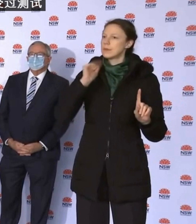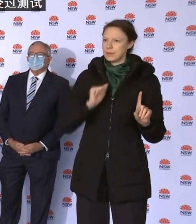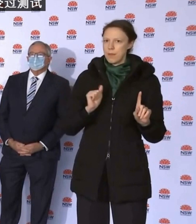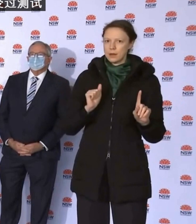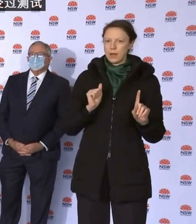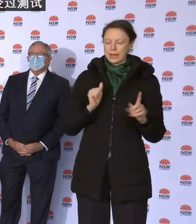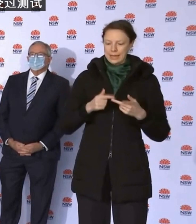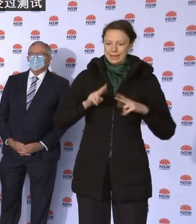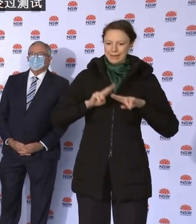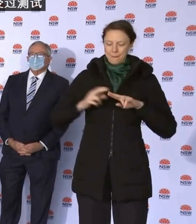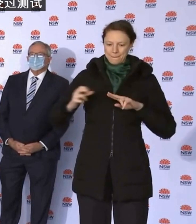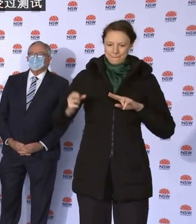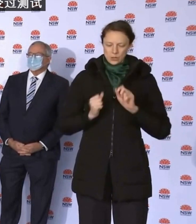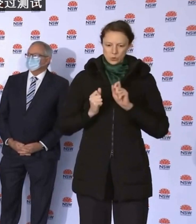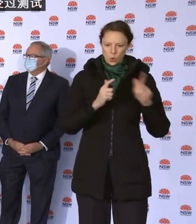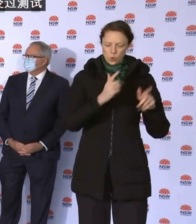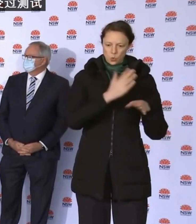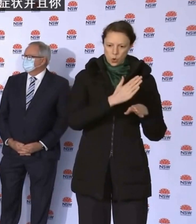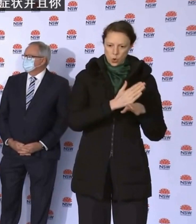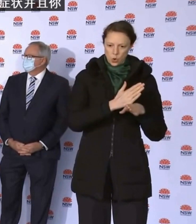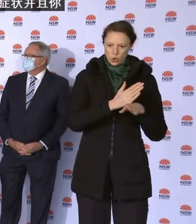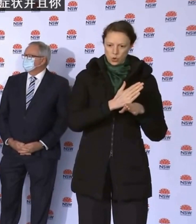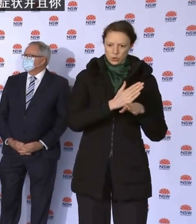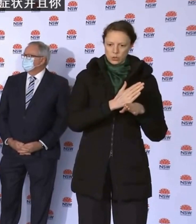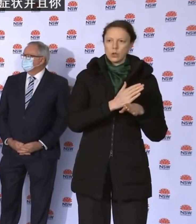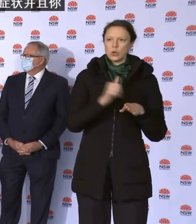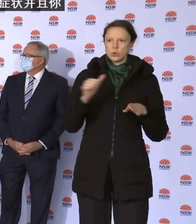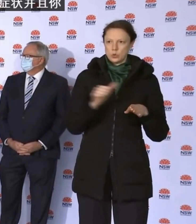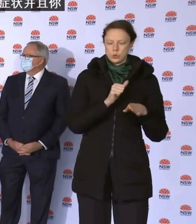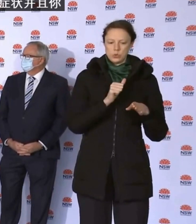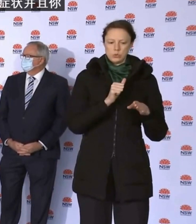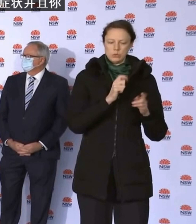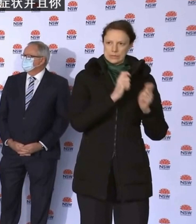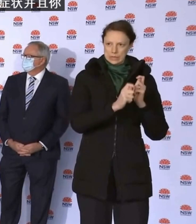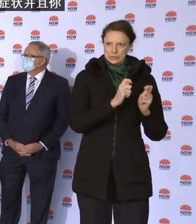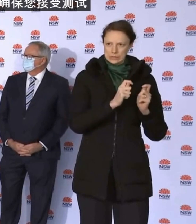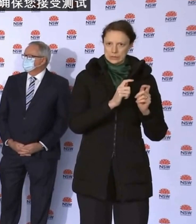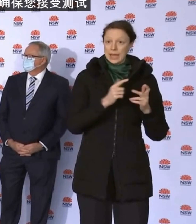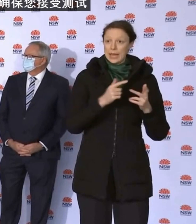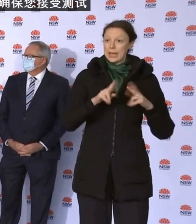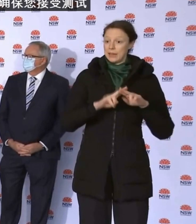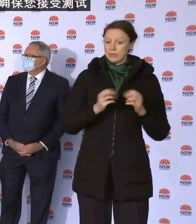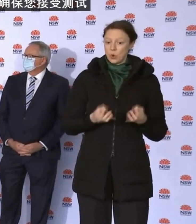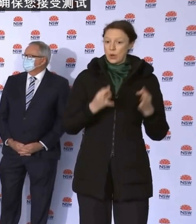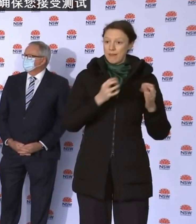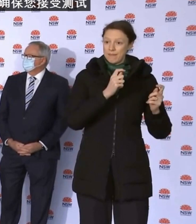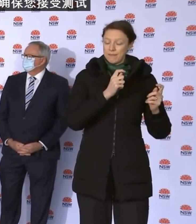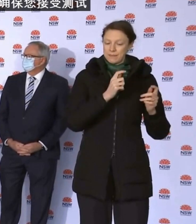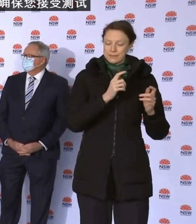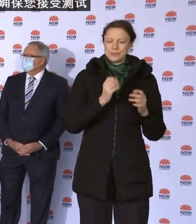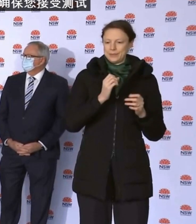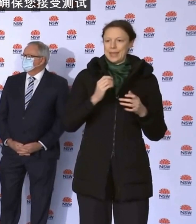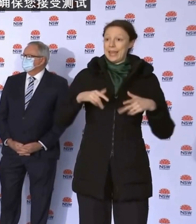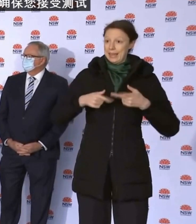your situation. Have you been tested? If you have symptoms, you shouldn't be going to work. And if you don't have symptoms and you live in the Fairfield area in